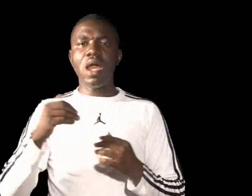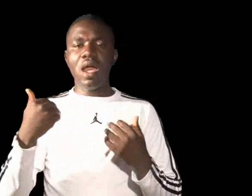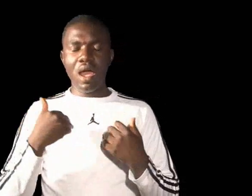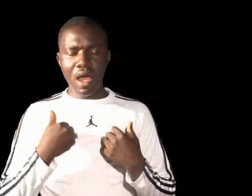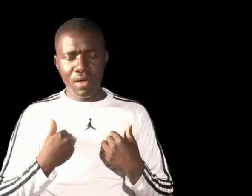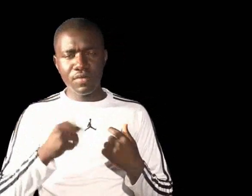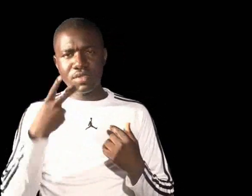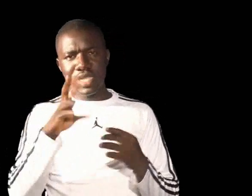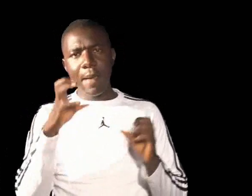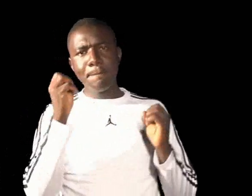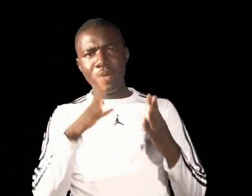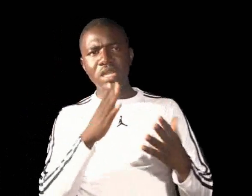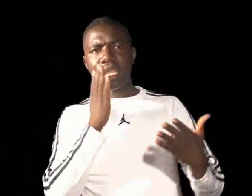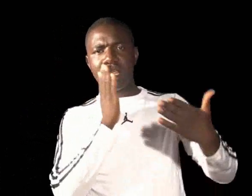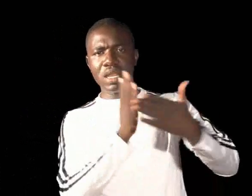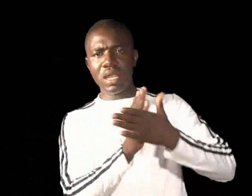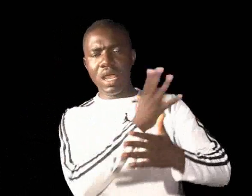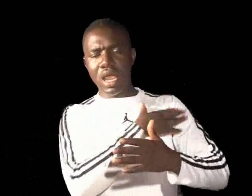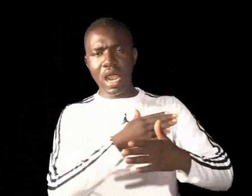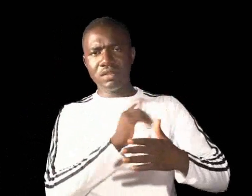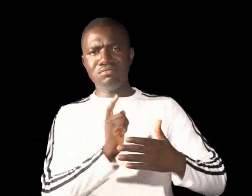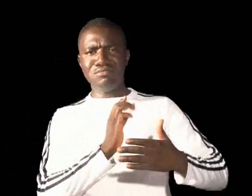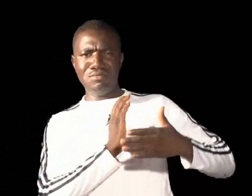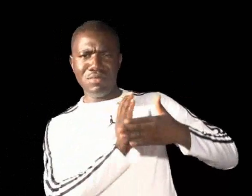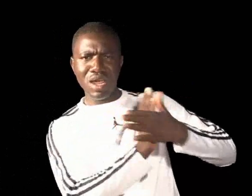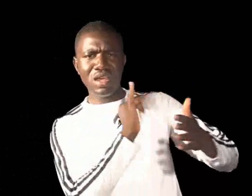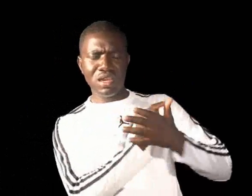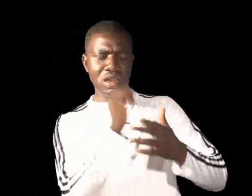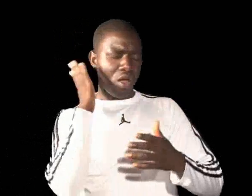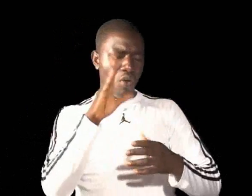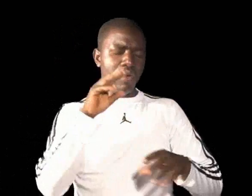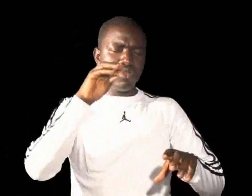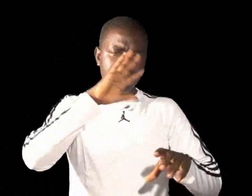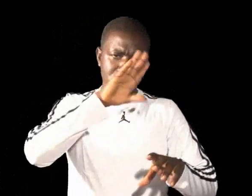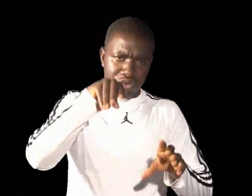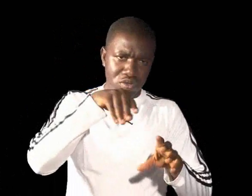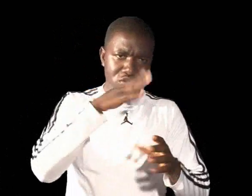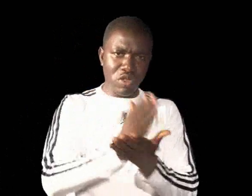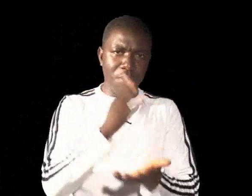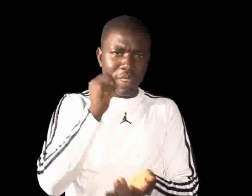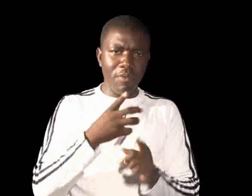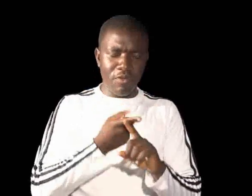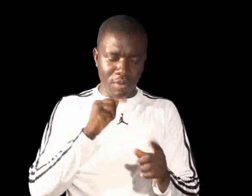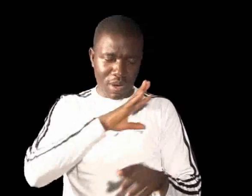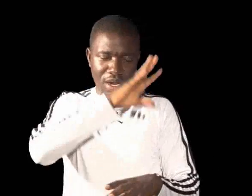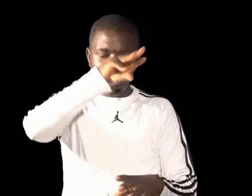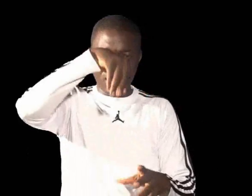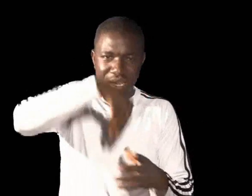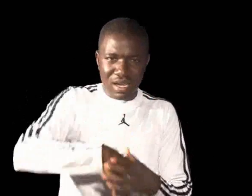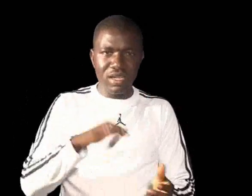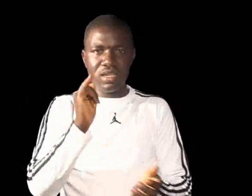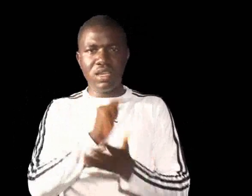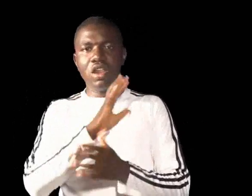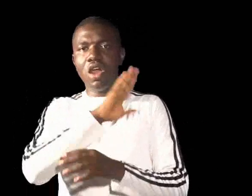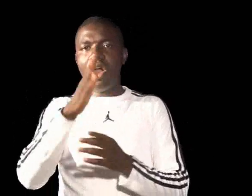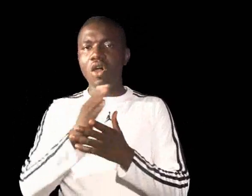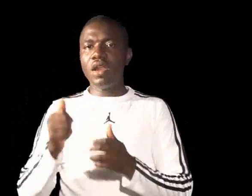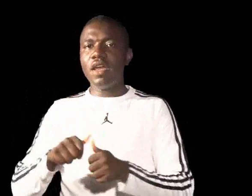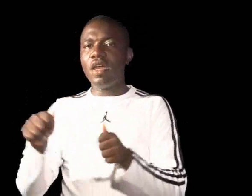continue to experience many obstacles and barriers to their participation and inclusion in all spheres of life and at all levels.